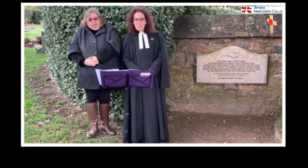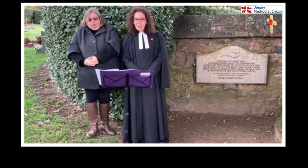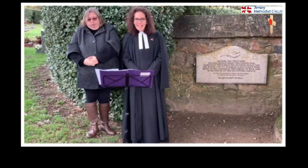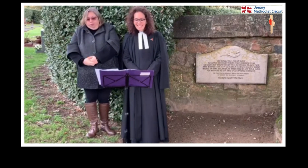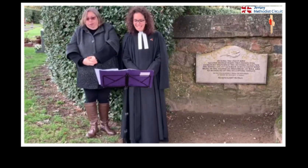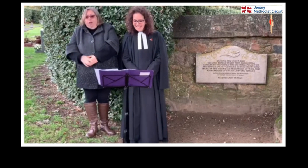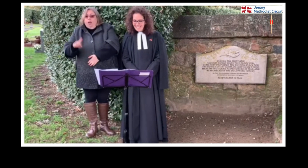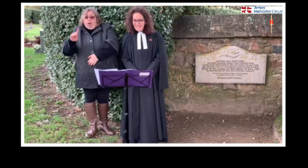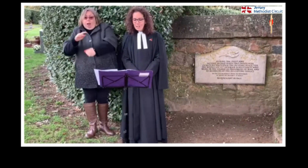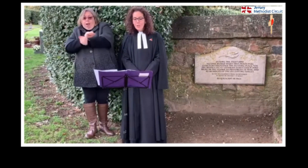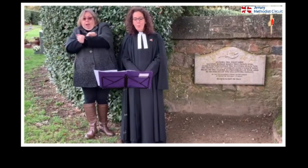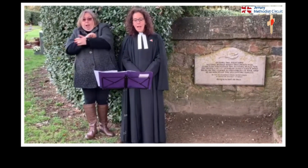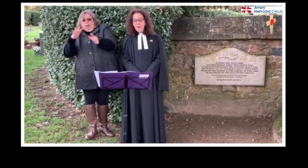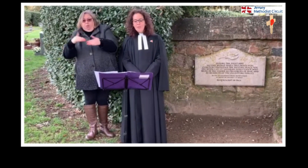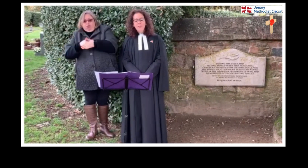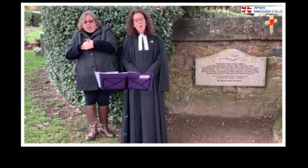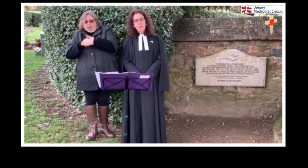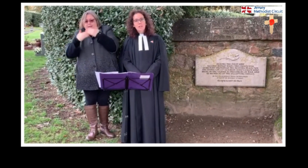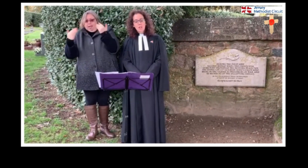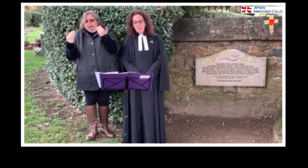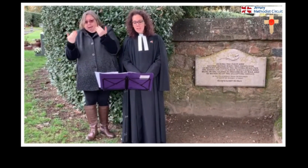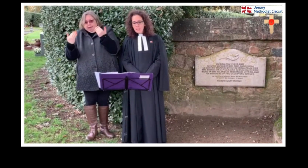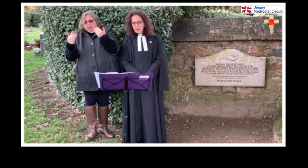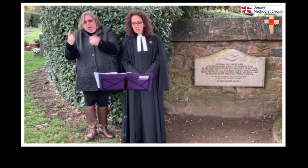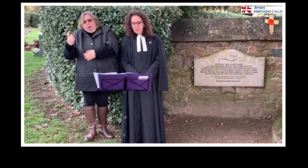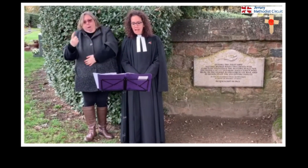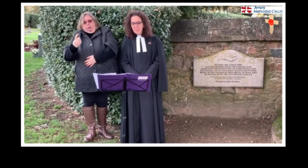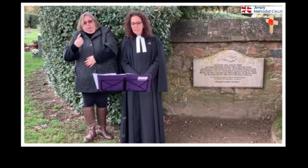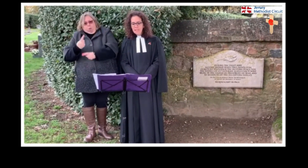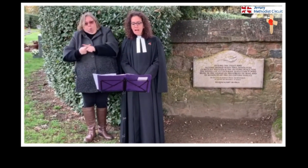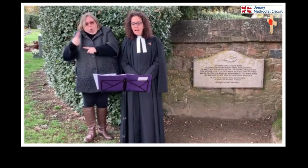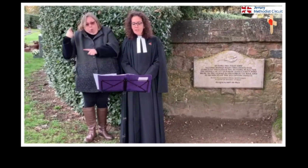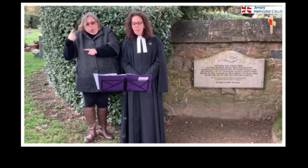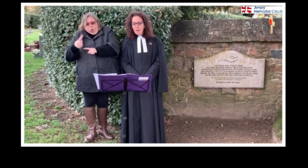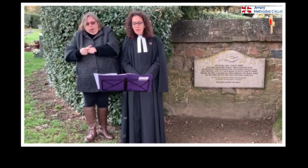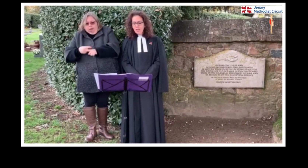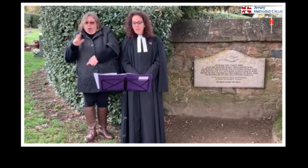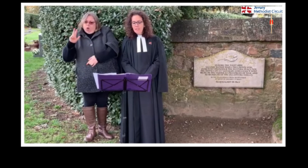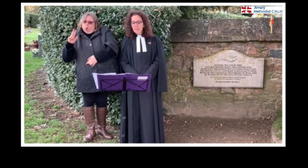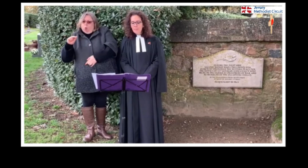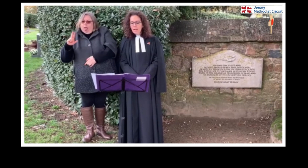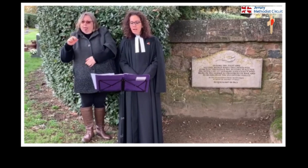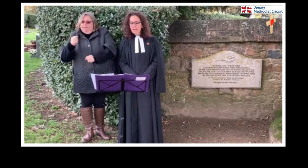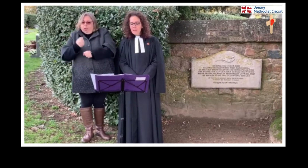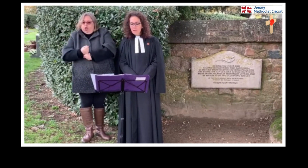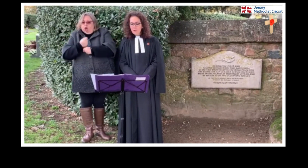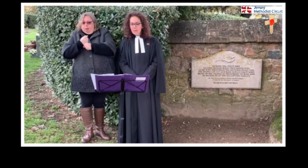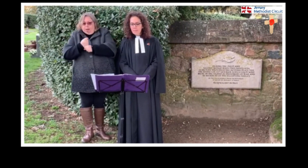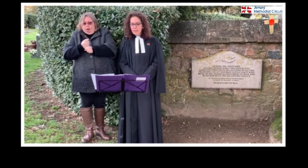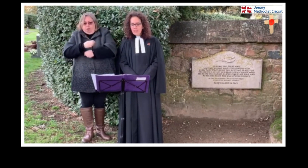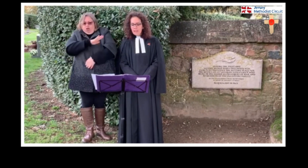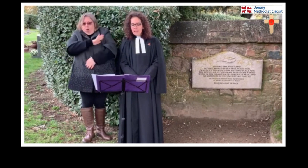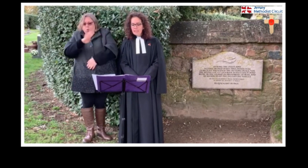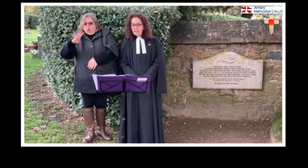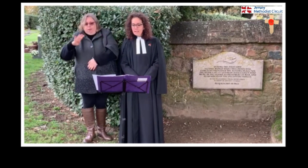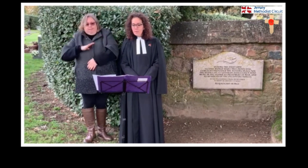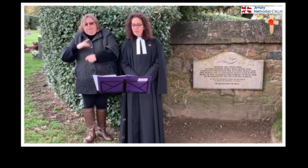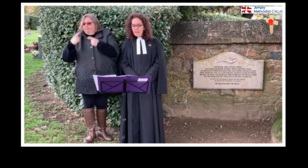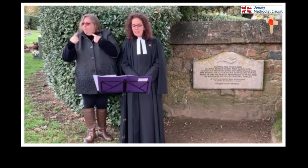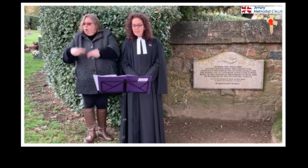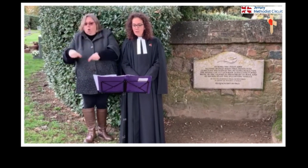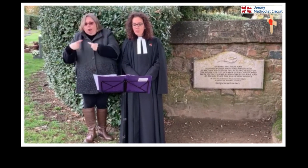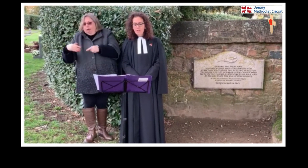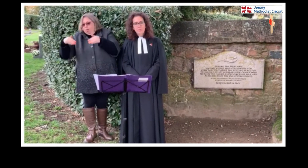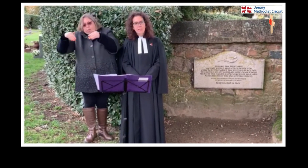By liberation, 12 more German soldiers had been denied burial at the St. Brelard Cemetery, and 6